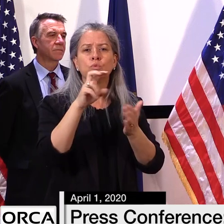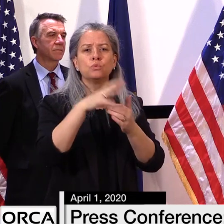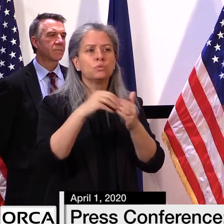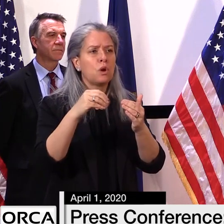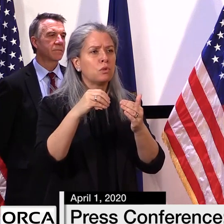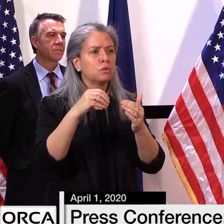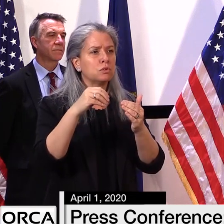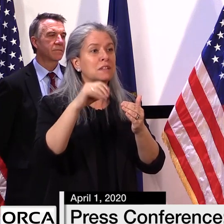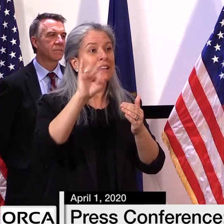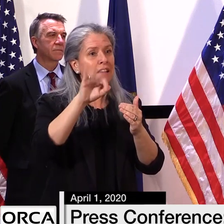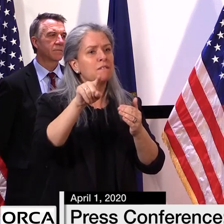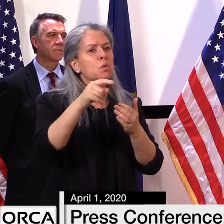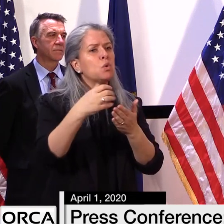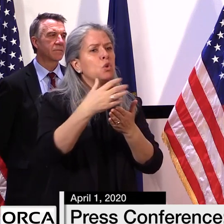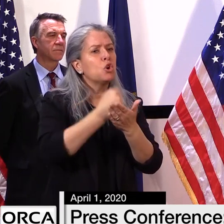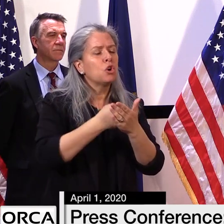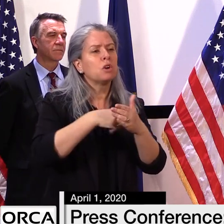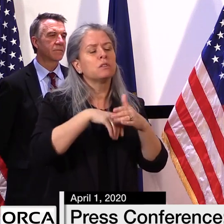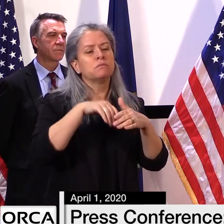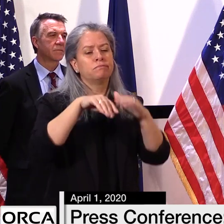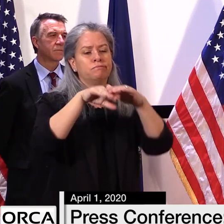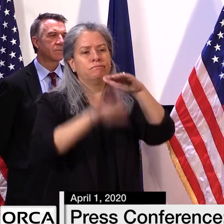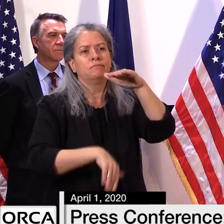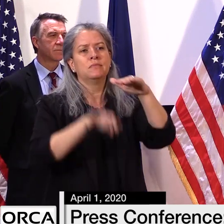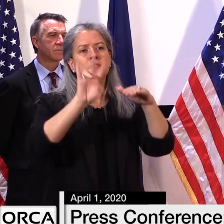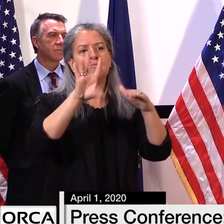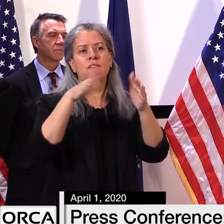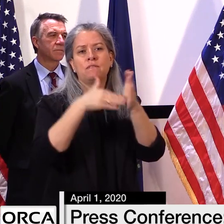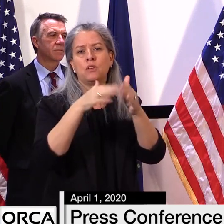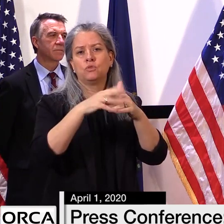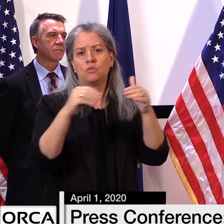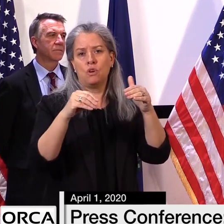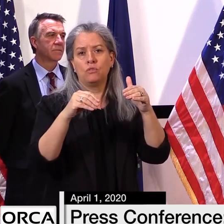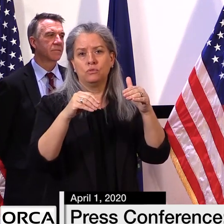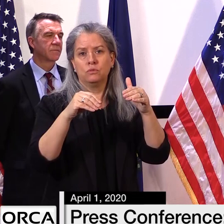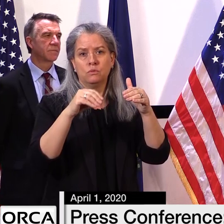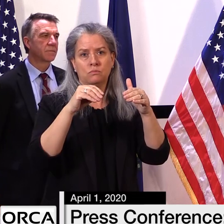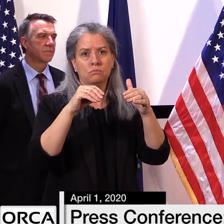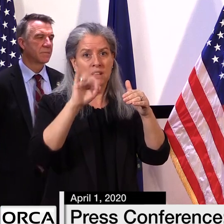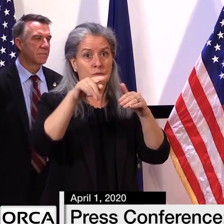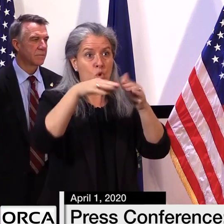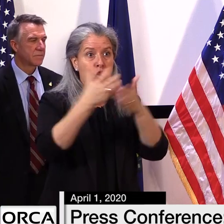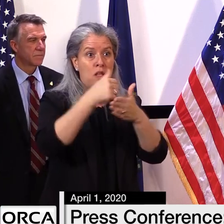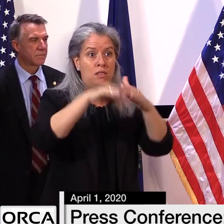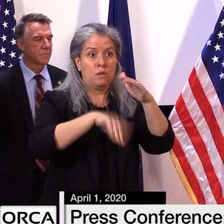with annual incomes up to $75,000, or